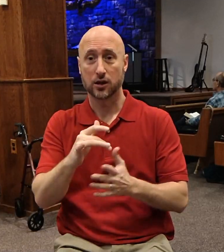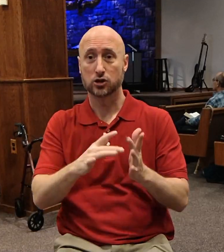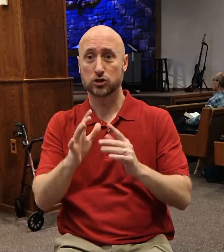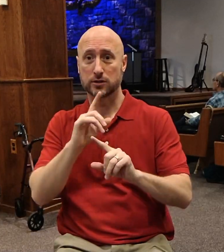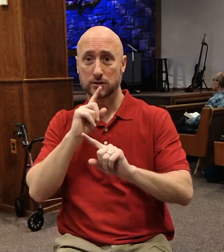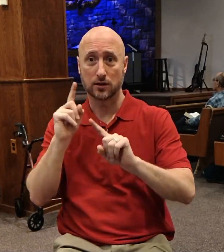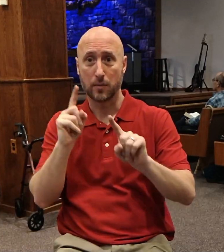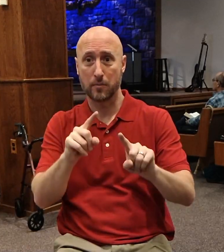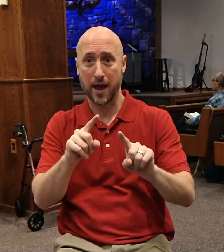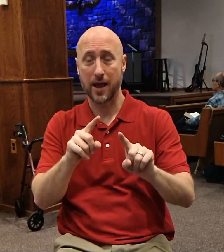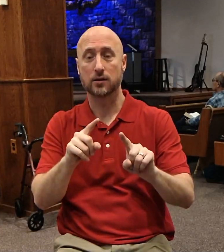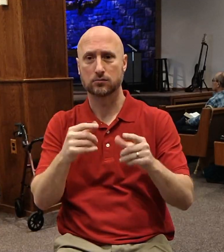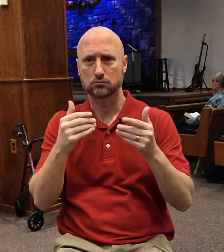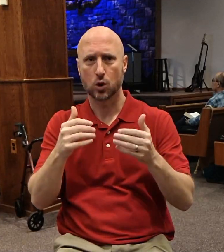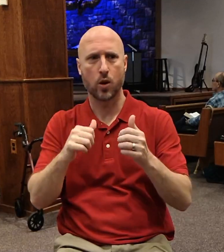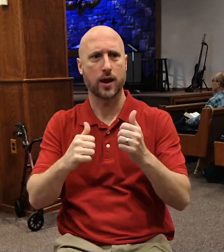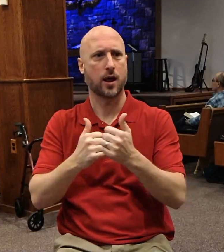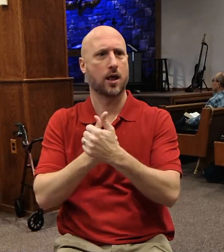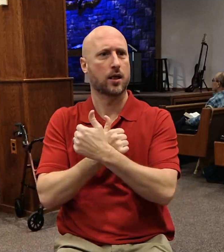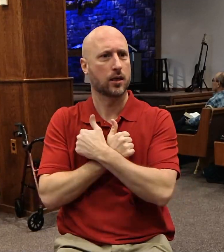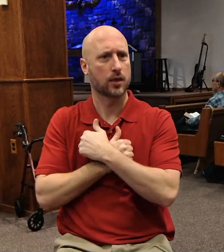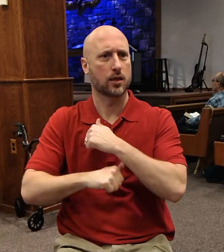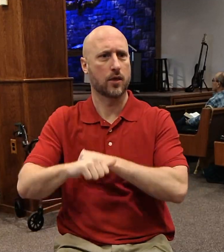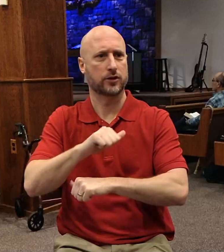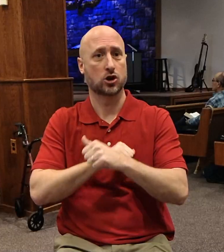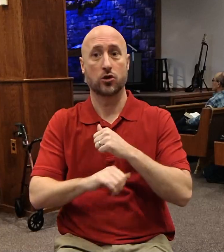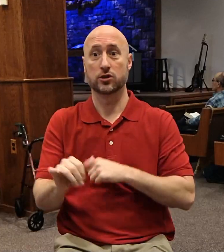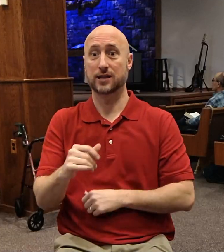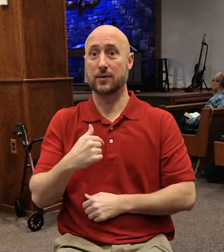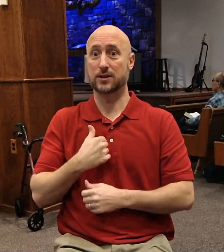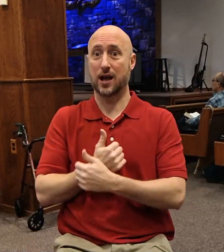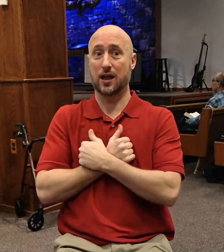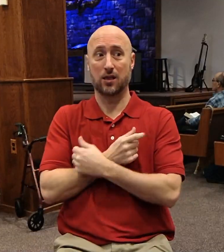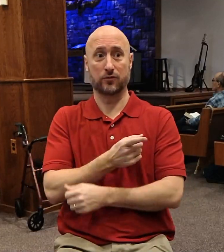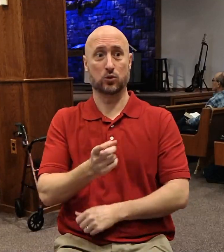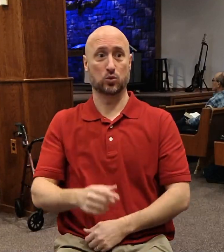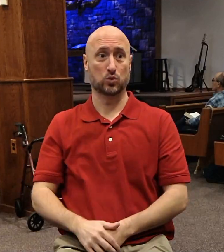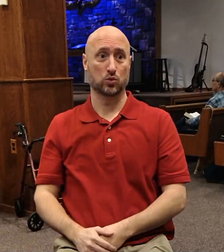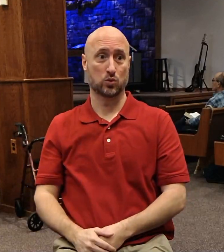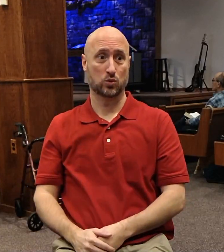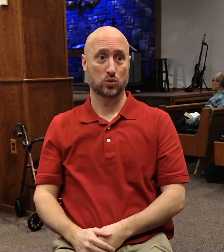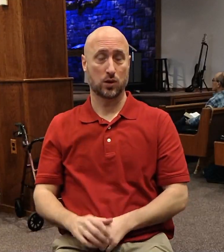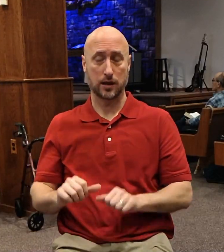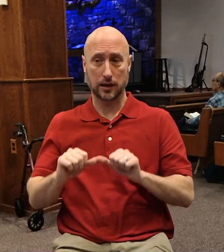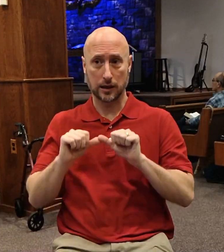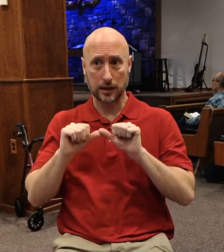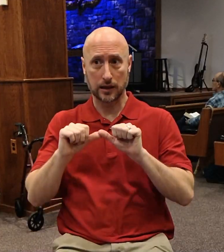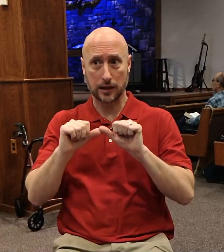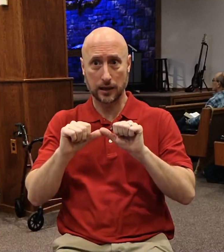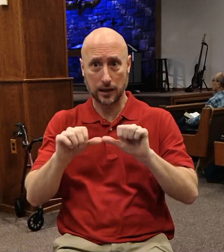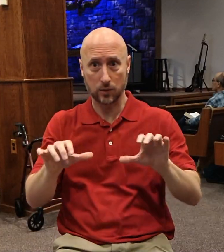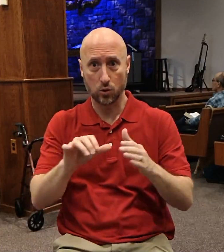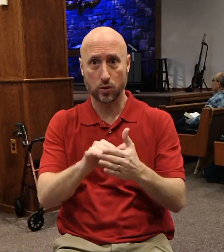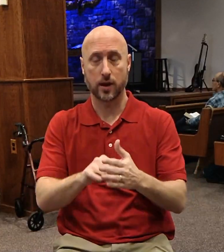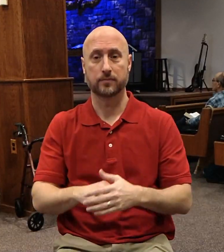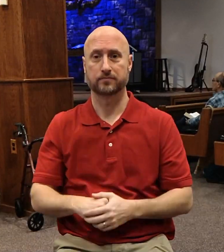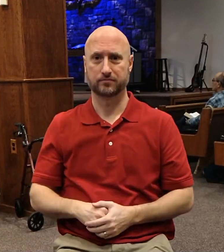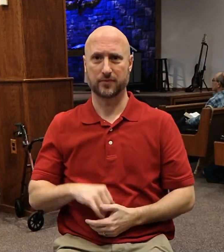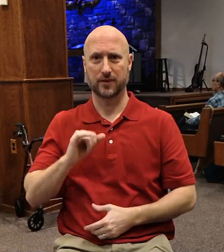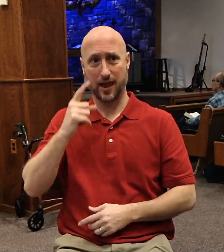have loved you, so you should keep loving one another. There are present tenses there that tell us it's for us today.